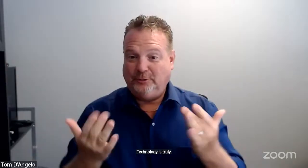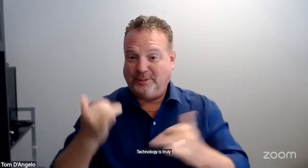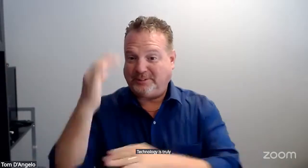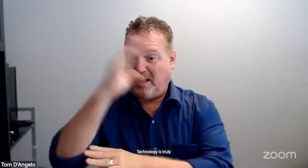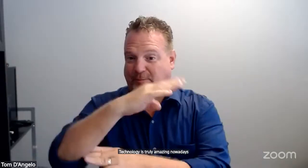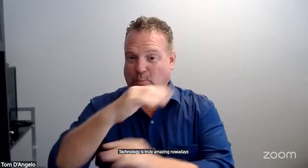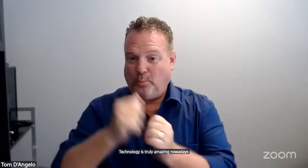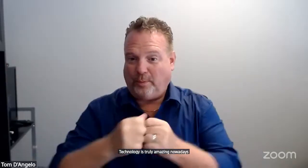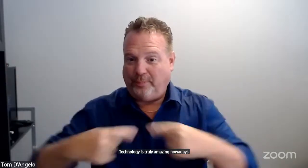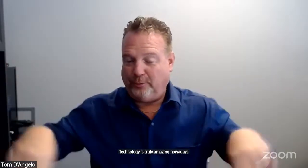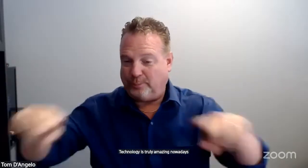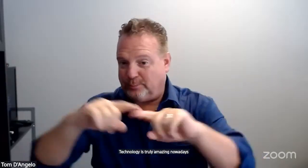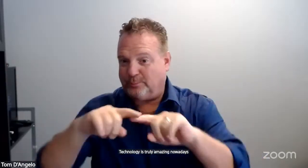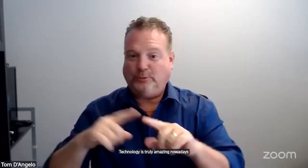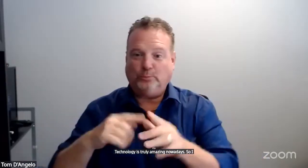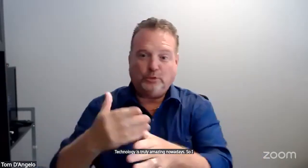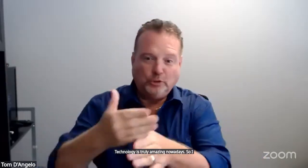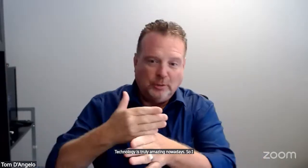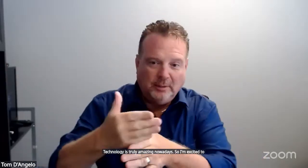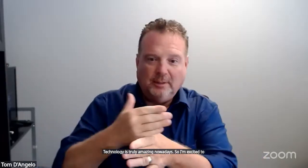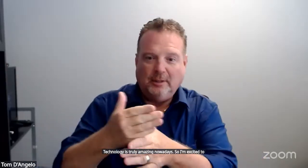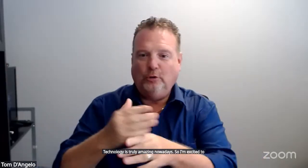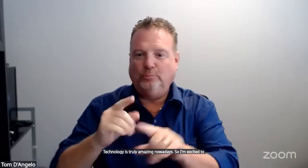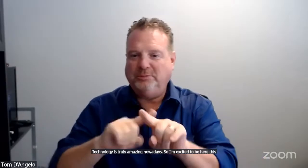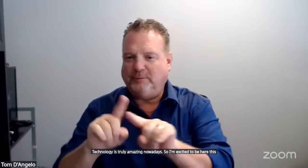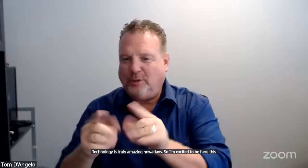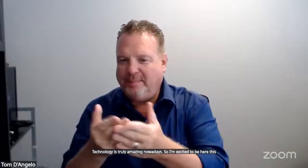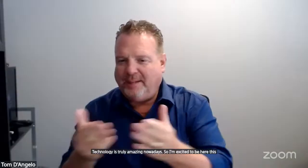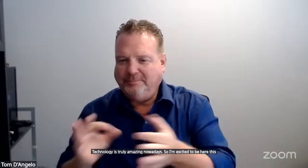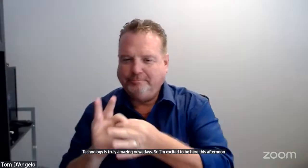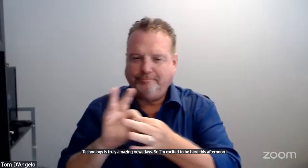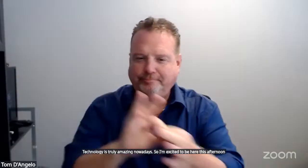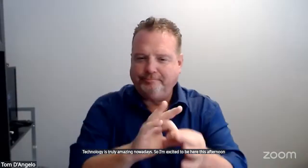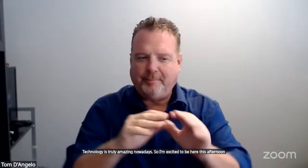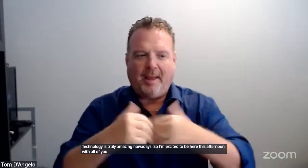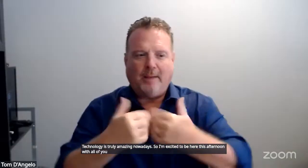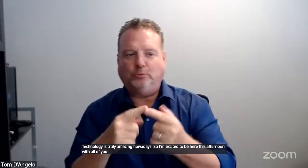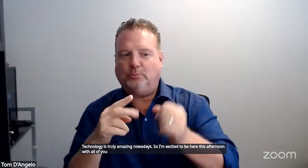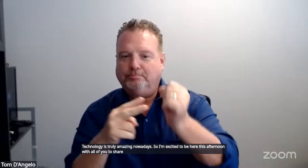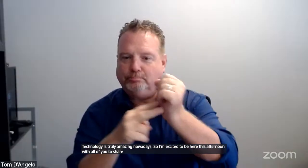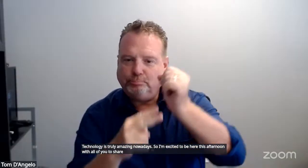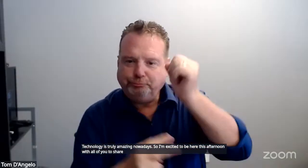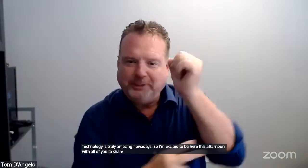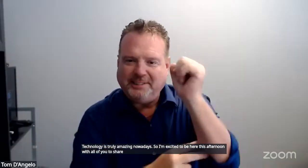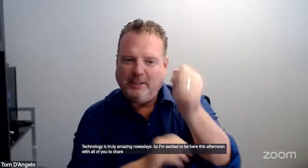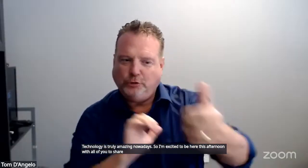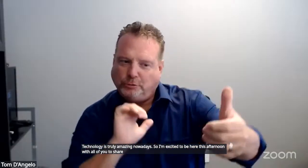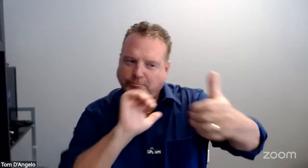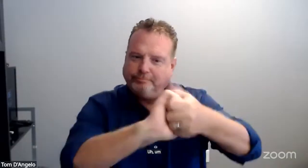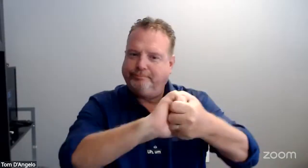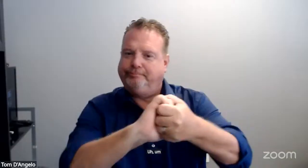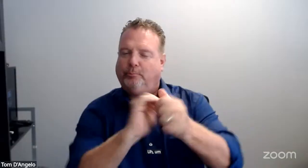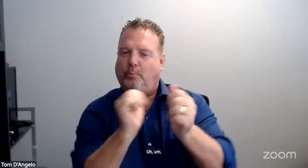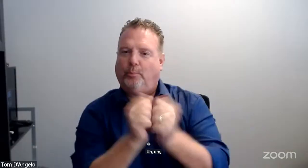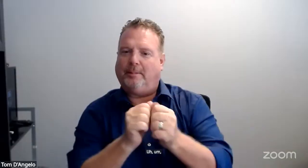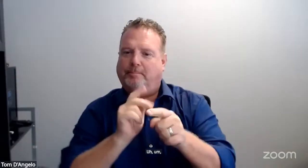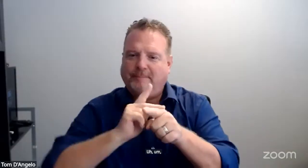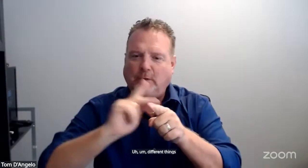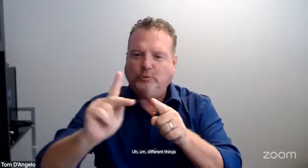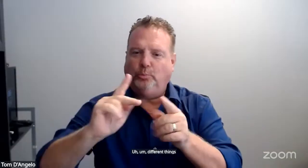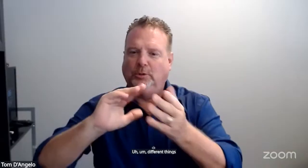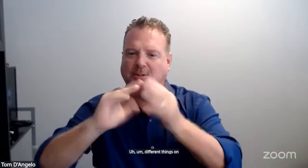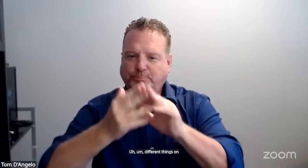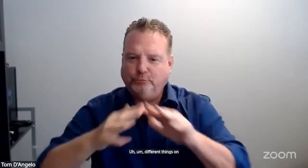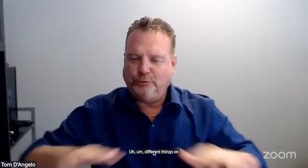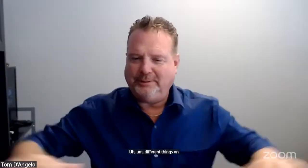amazing nowadays. So I'm excited to be here this afternoon with all of you to share uh, um, different things